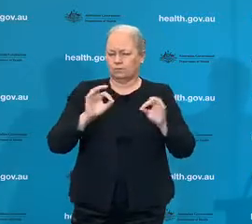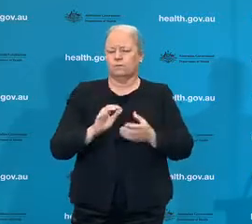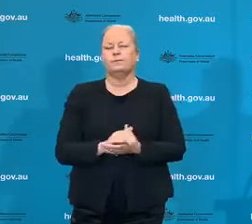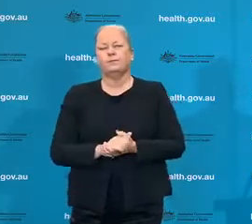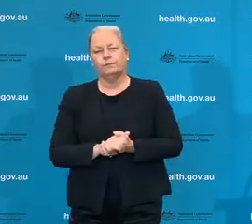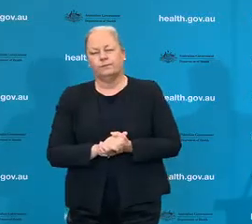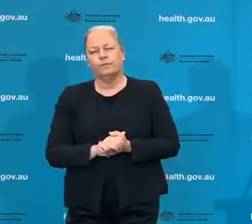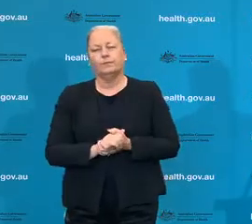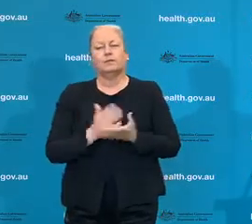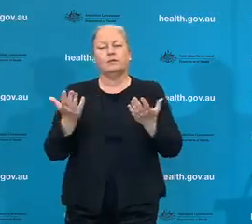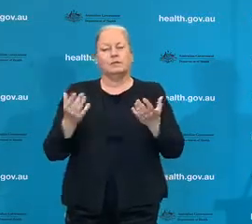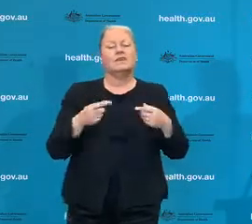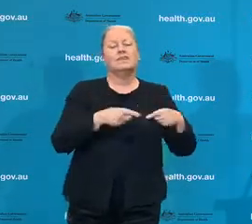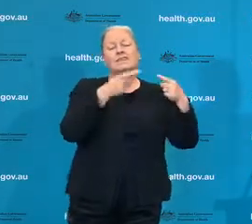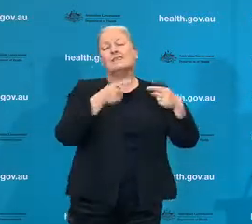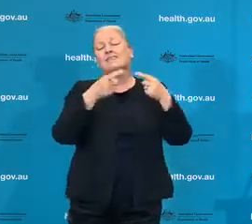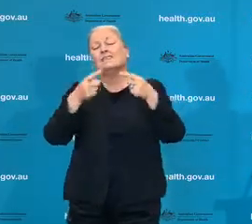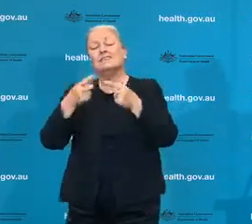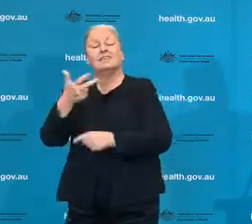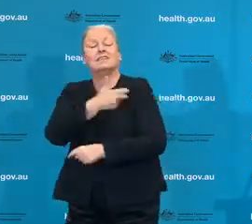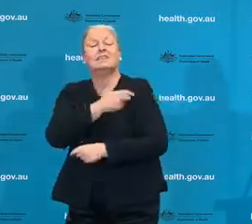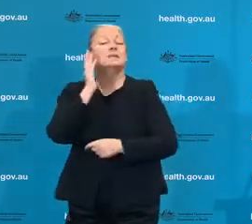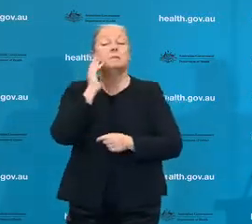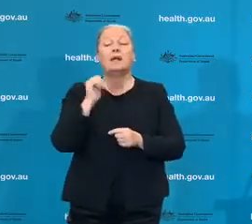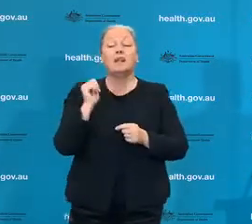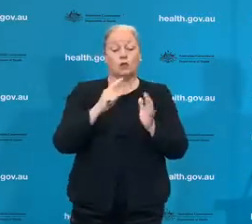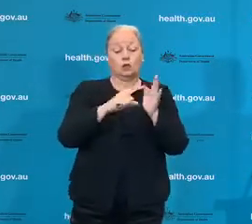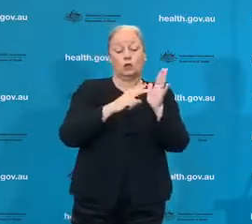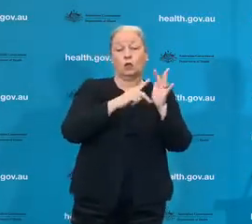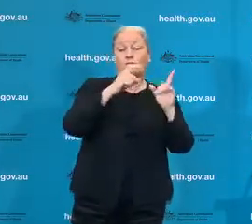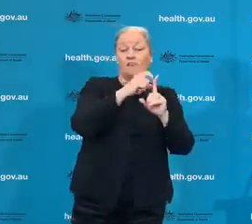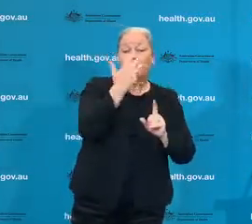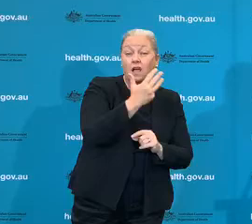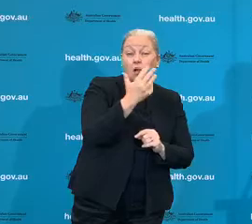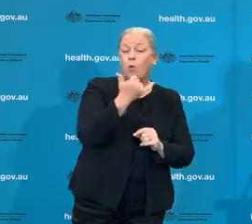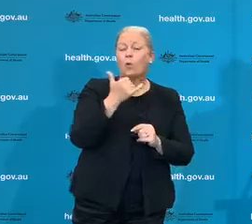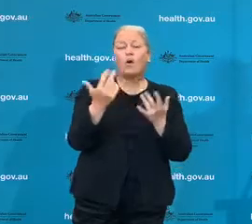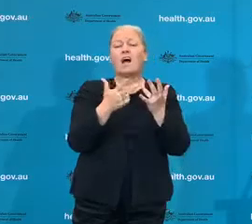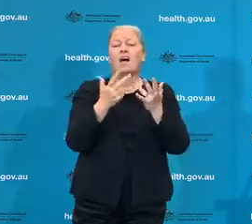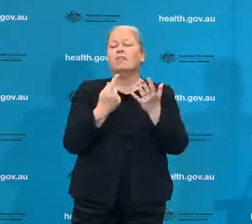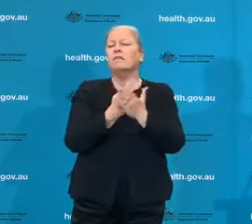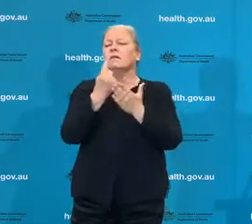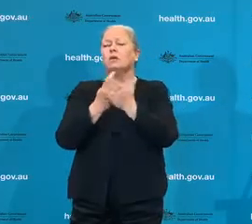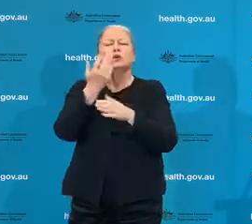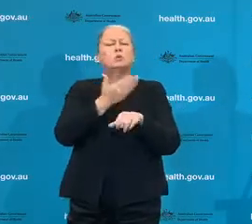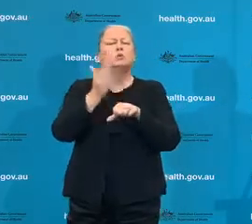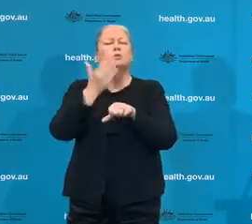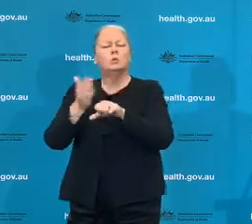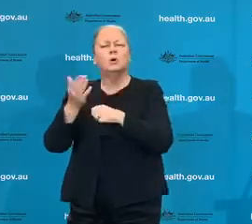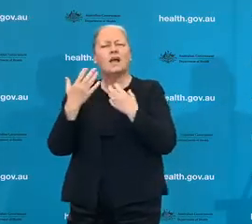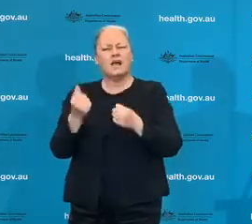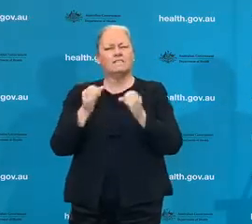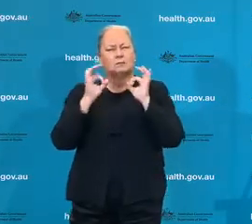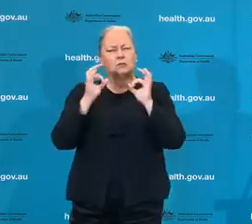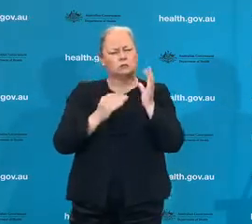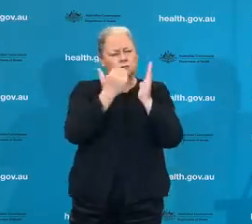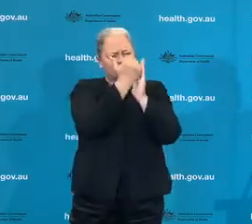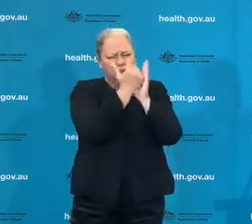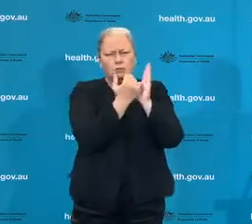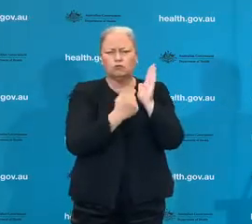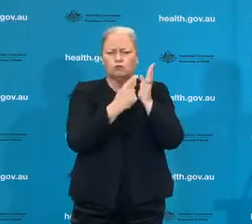all vaccine trials, whether it's COVID-19 or any new vaccine that we develop, have built-in rules, checks